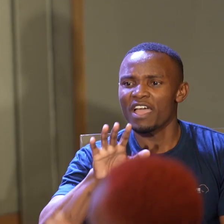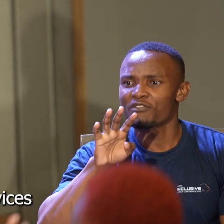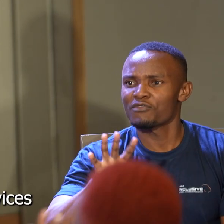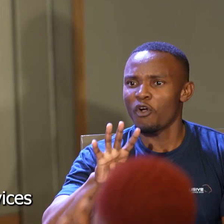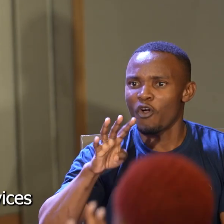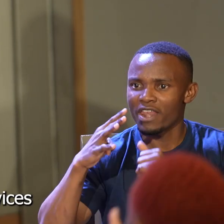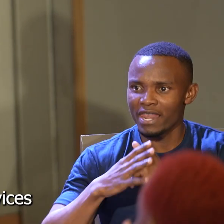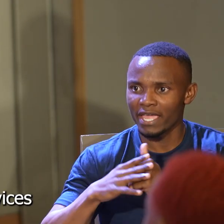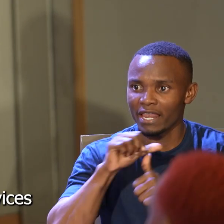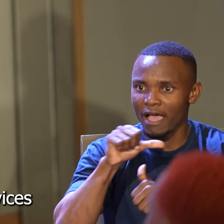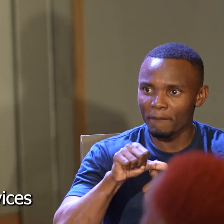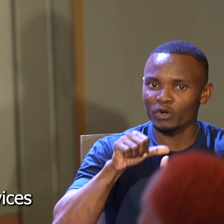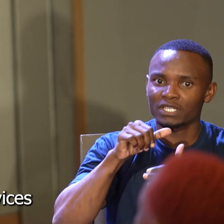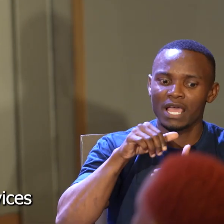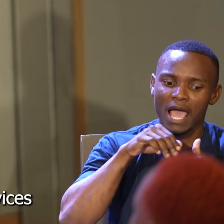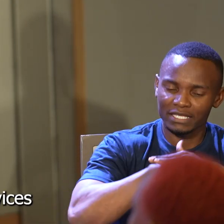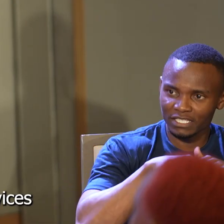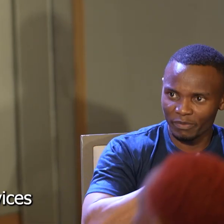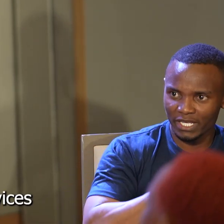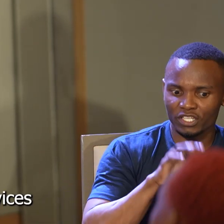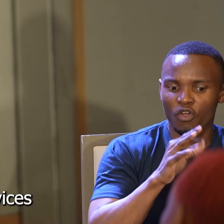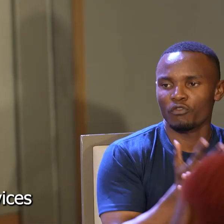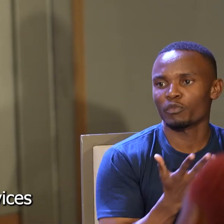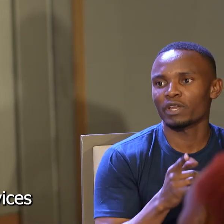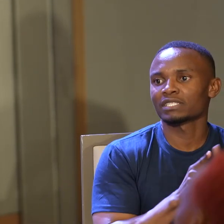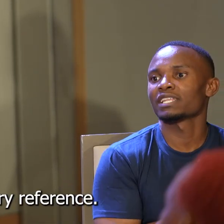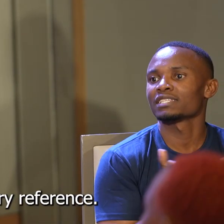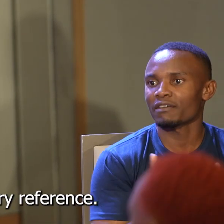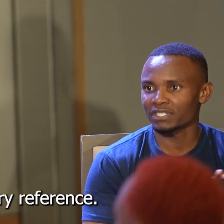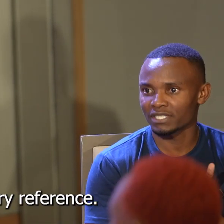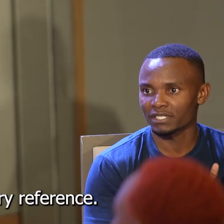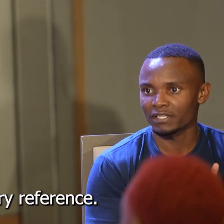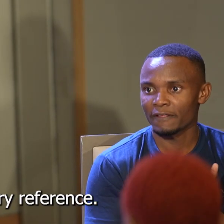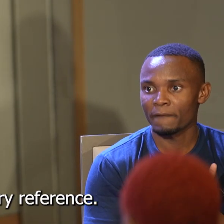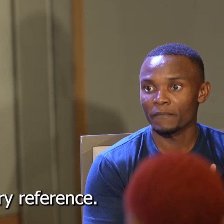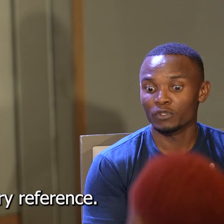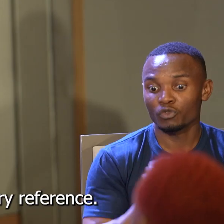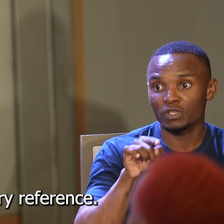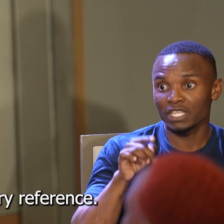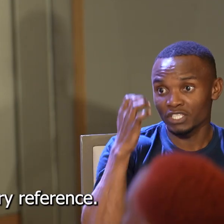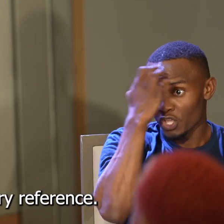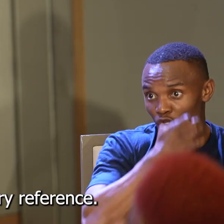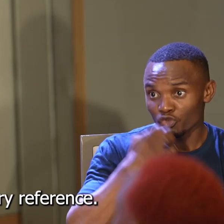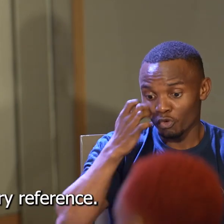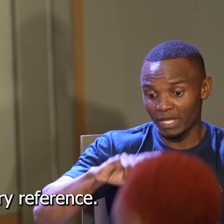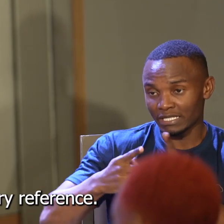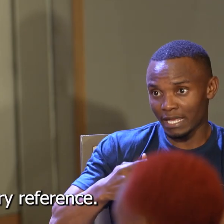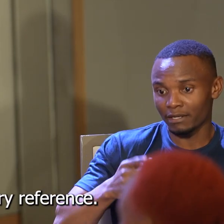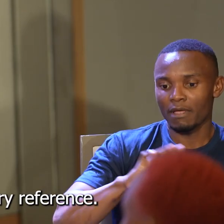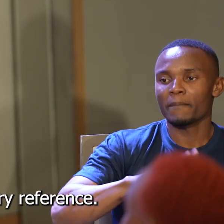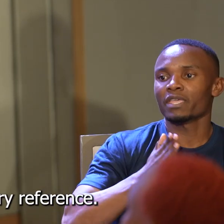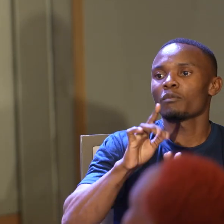301549 on e-accessibility of products and services. So that European standard became the